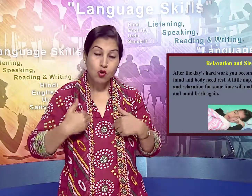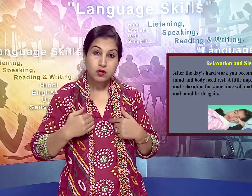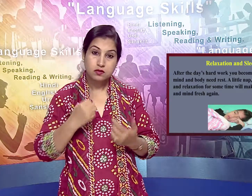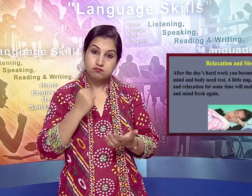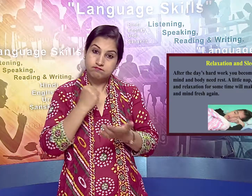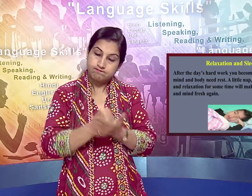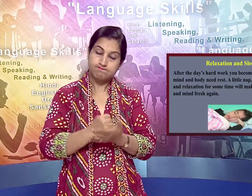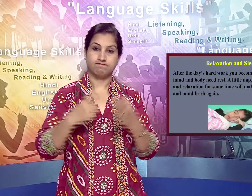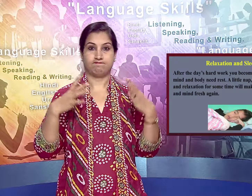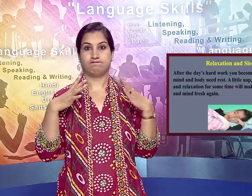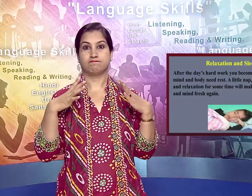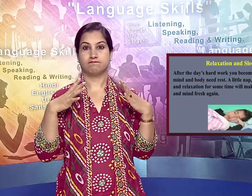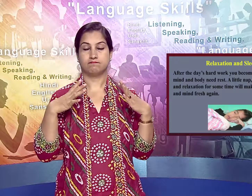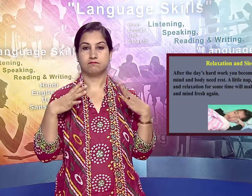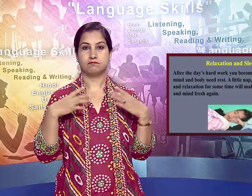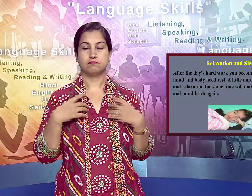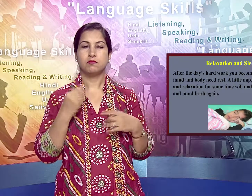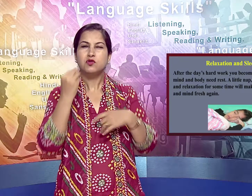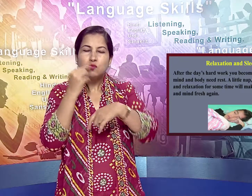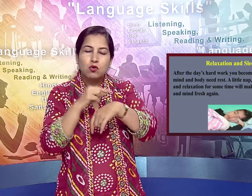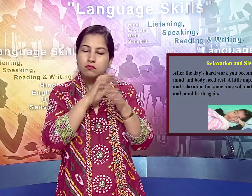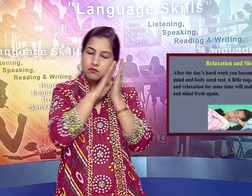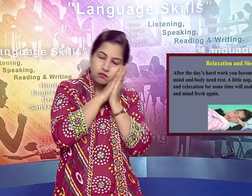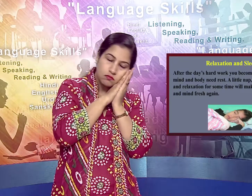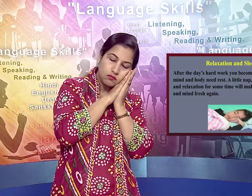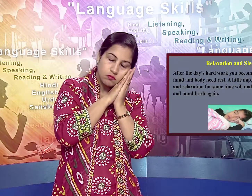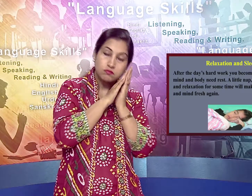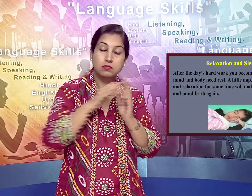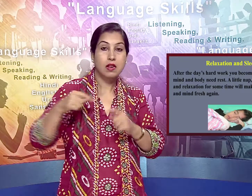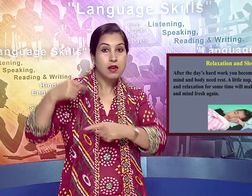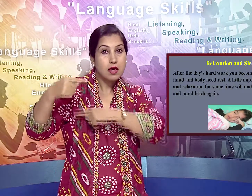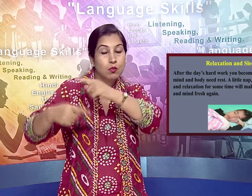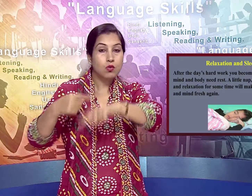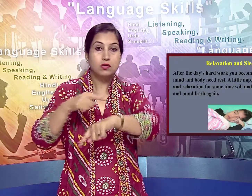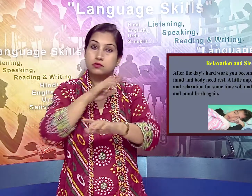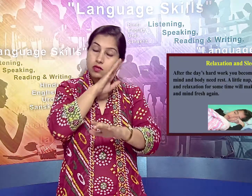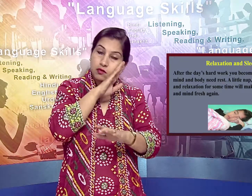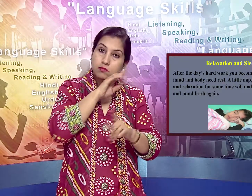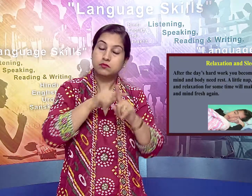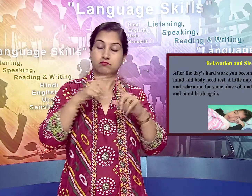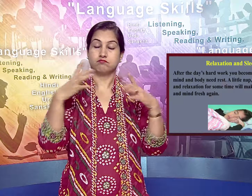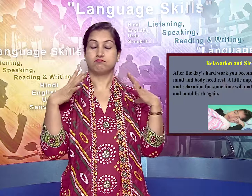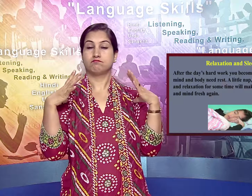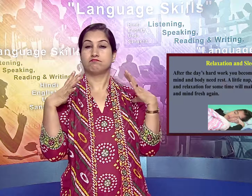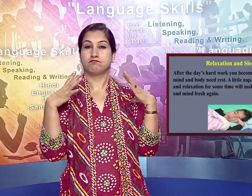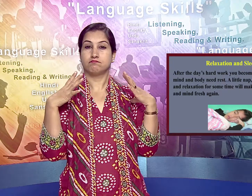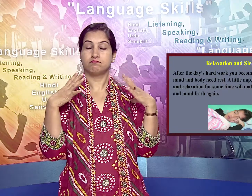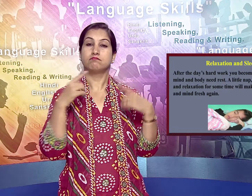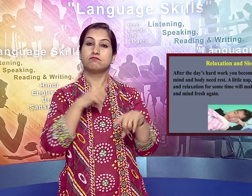rest. A little nap, a regular sleep, and relaxation for some time will